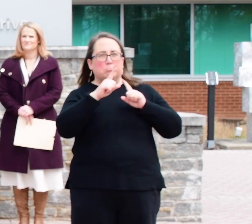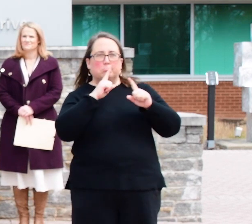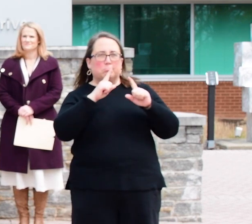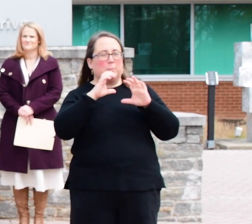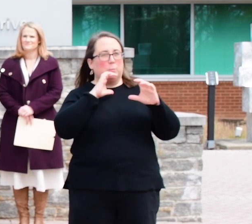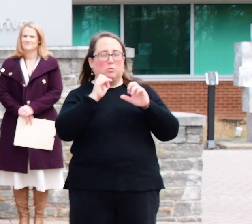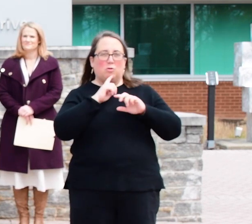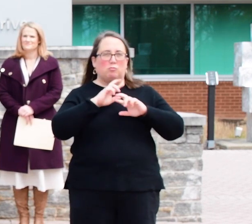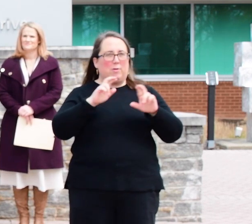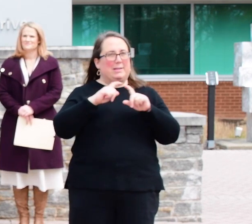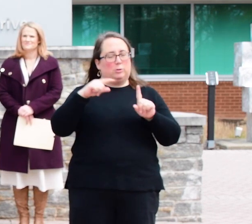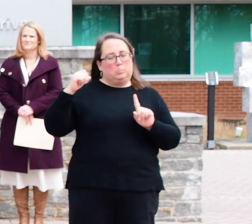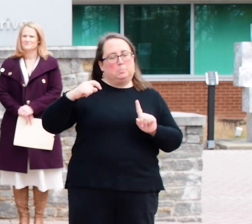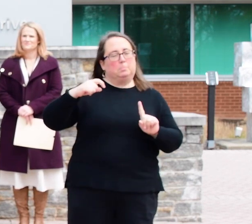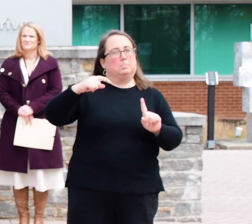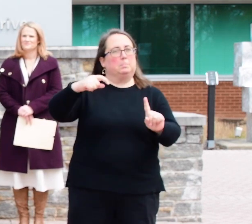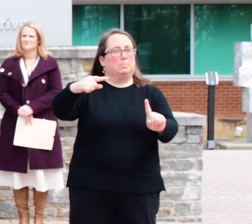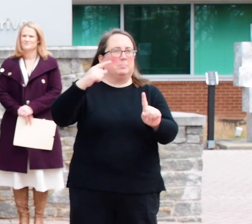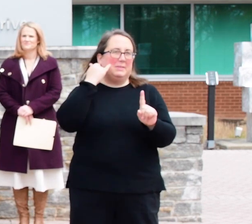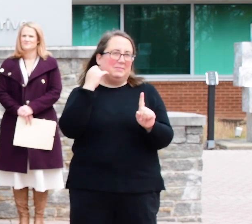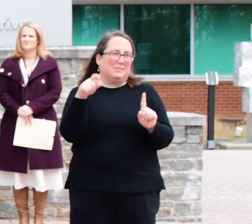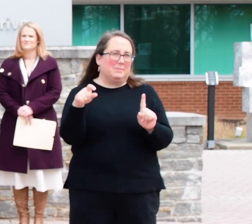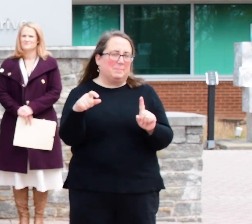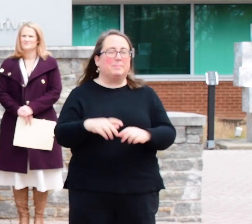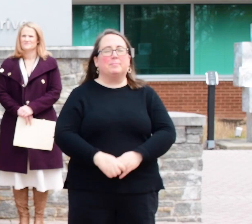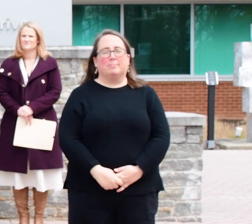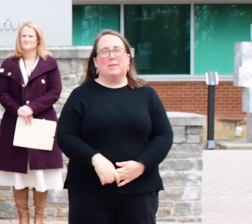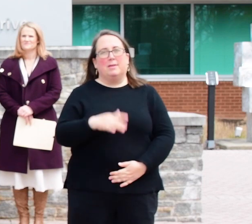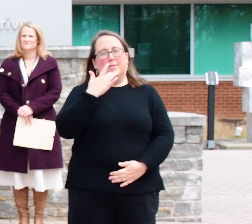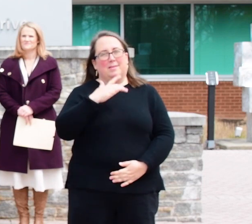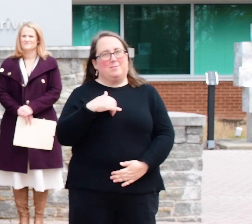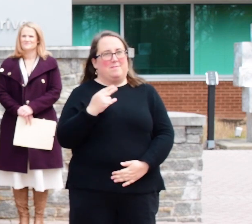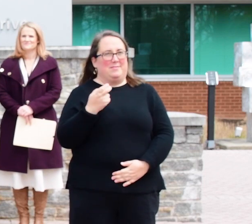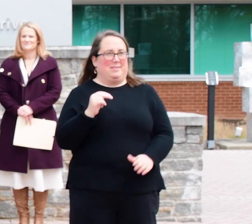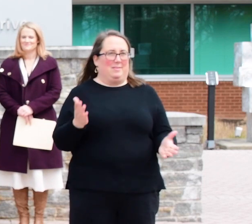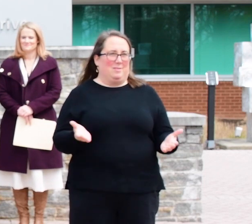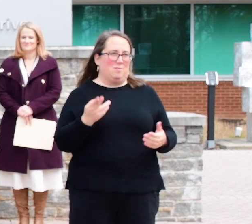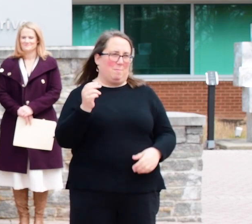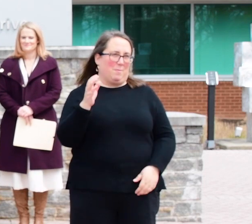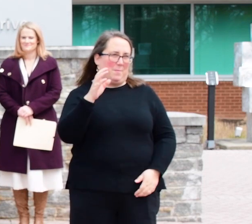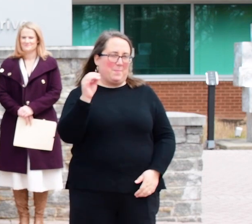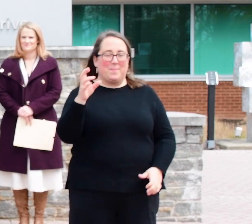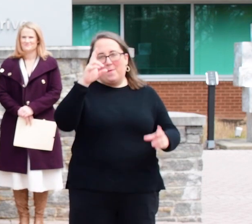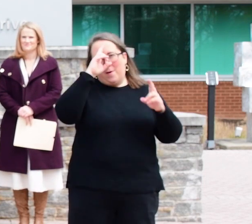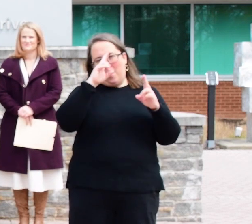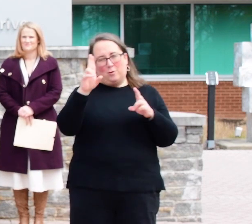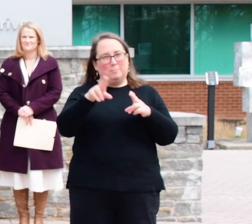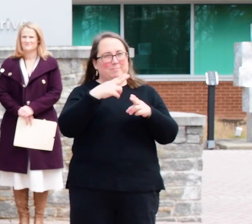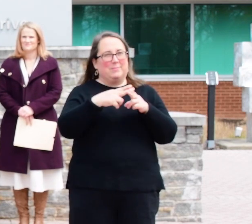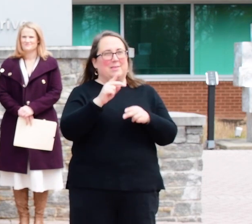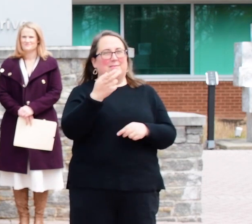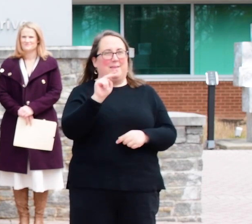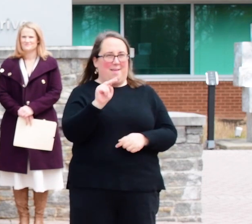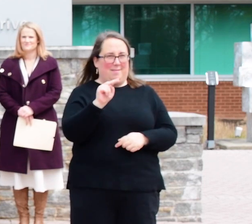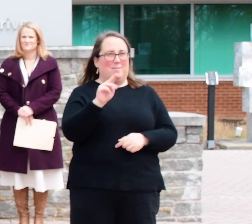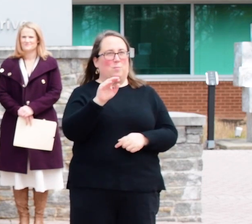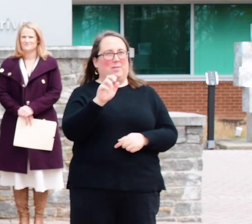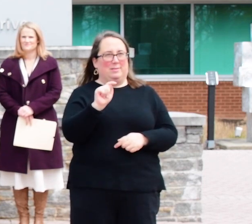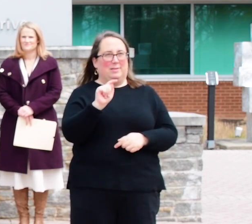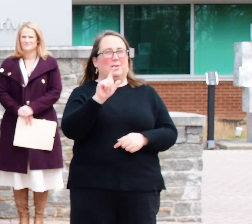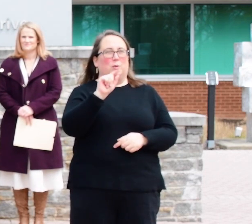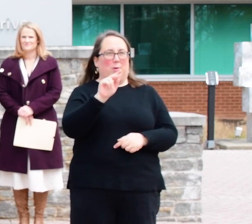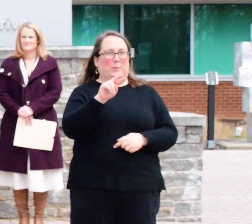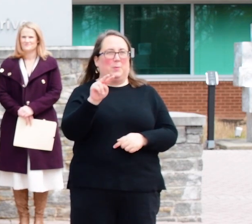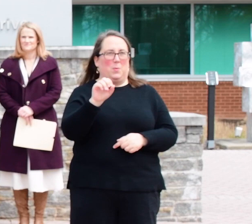are ready to serve when called upon. We're lucky to have him in Howard County, and we're honored to name Dan Wilt 2022's